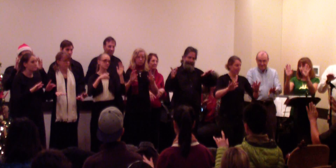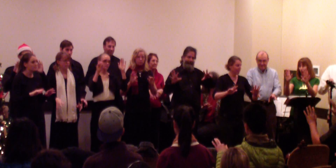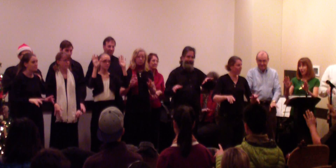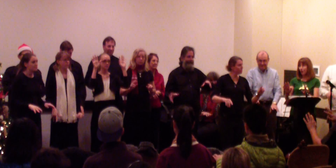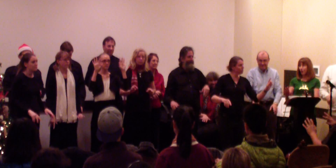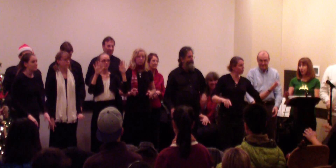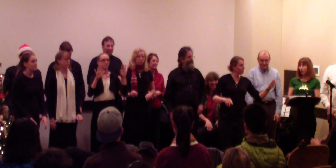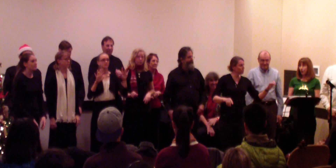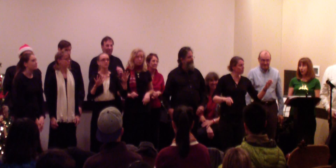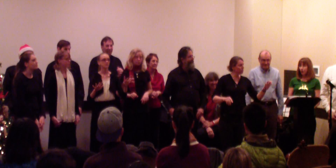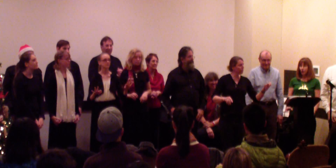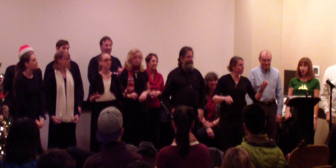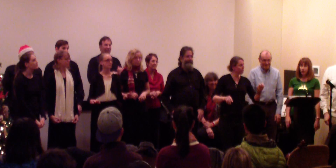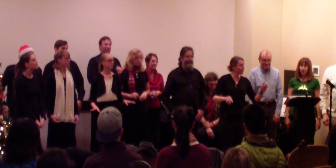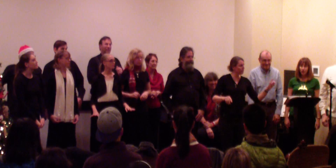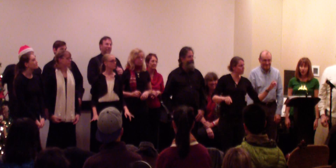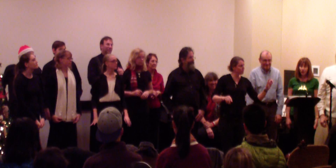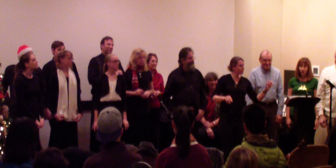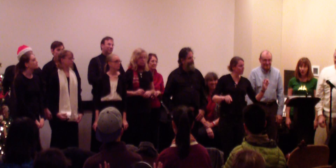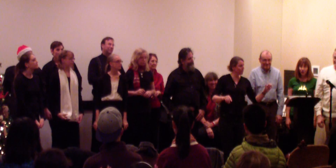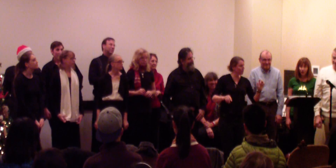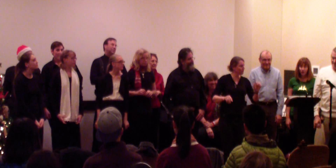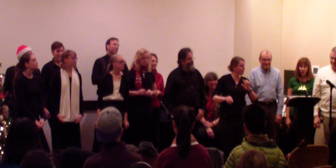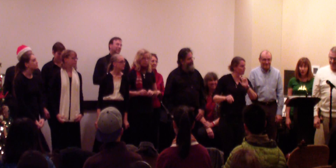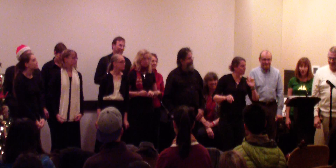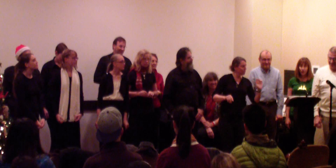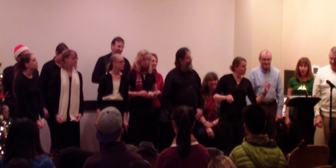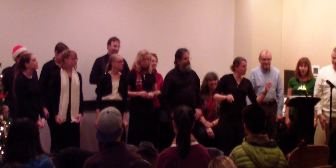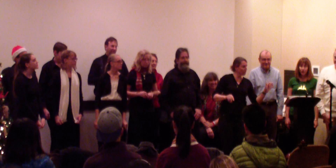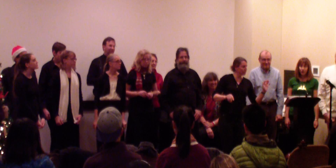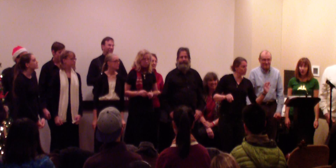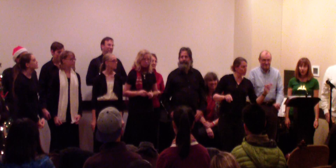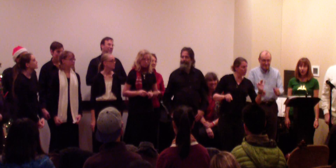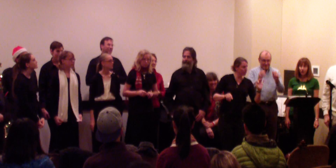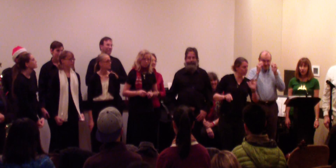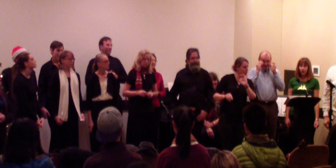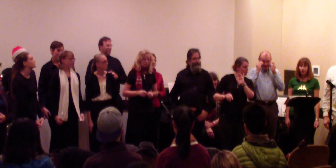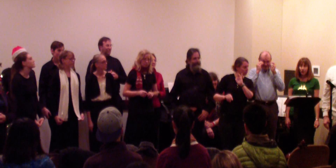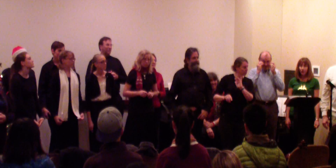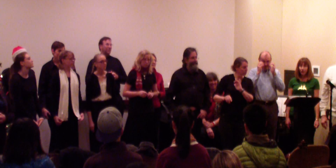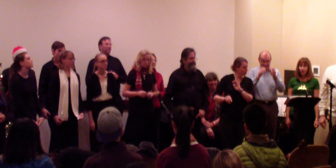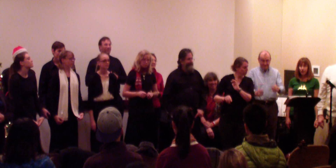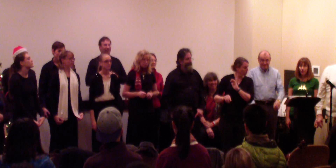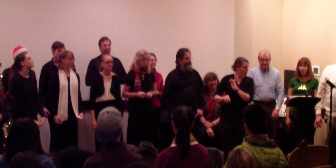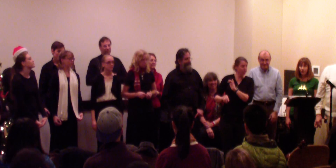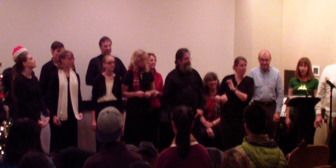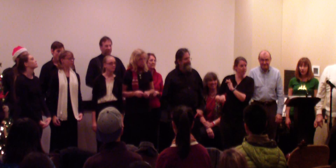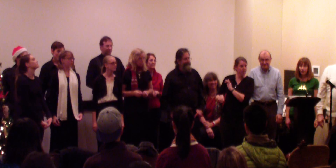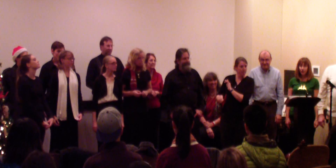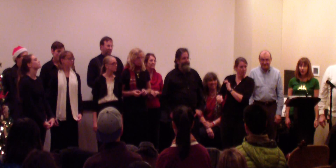Look at that. So you know, 1, 2, 3, 4, 5, 6, 7, 8, 9, 10, 11, 12, 13. 13 different signs